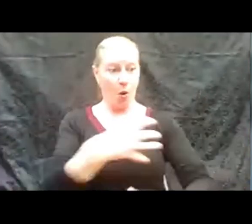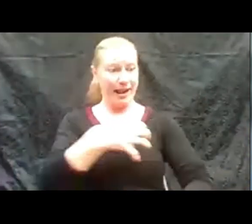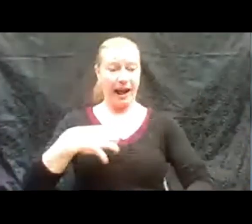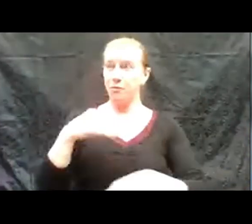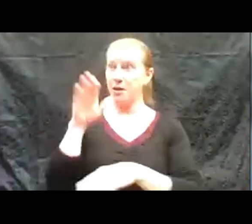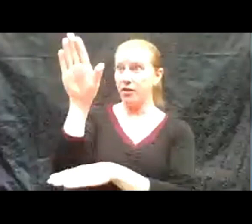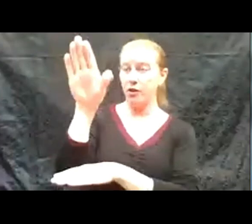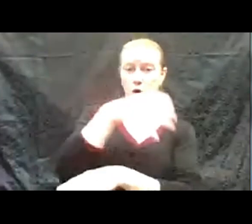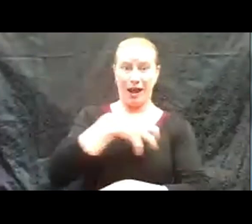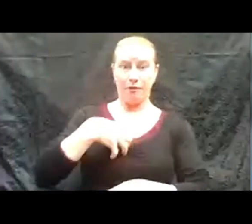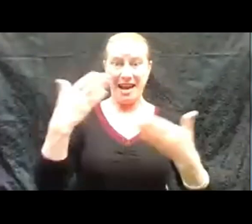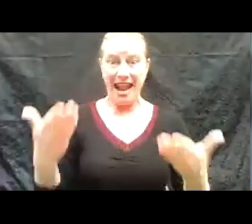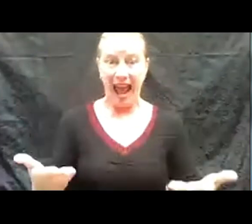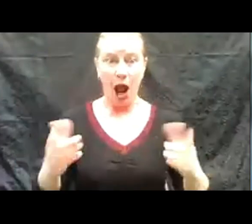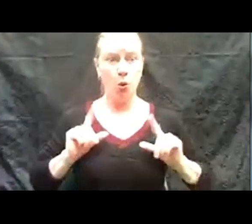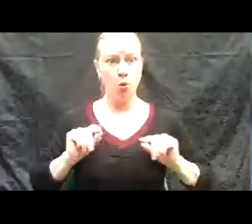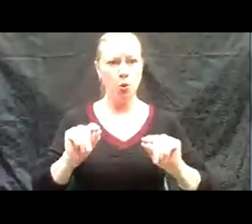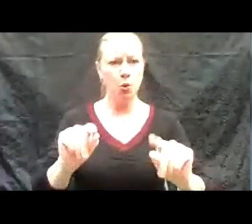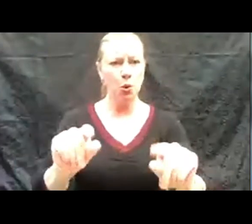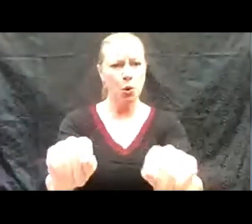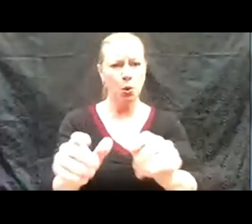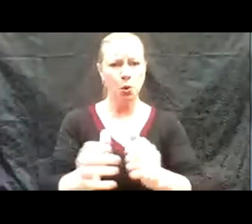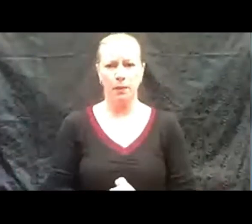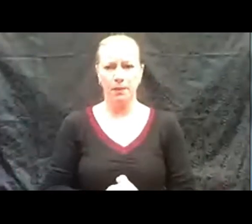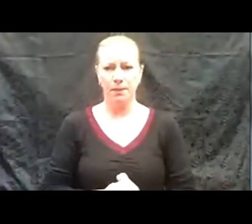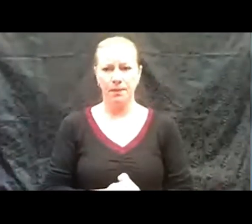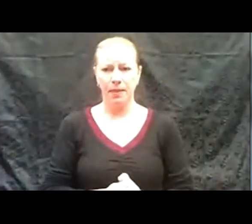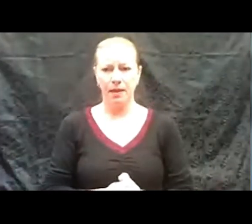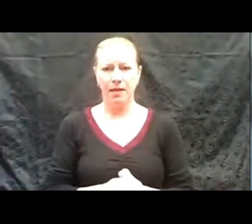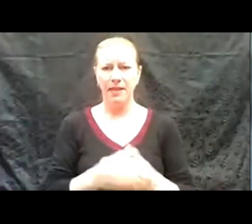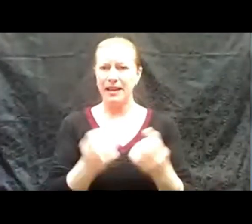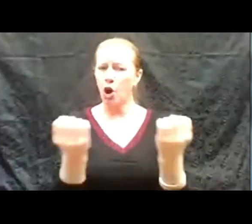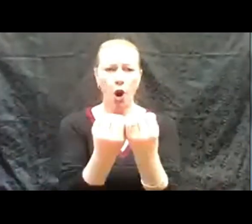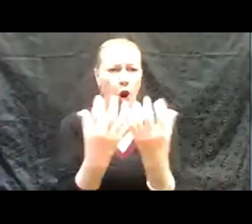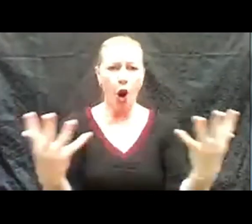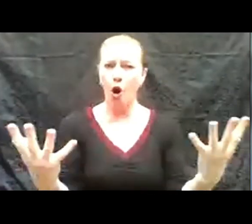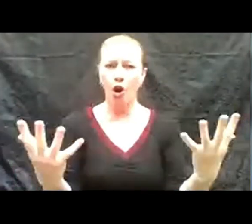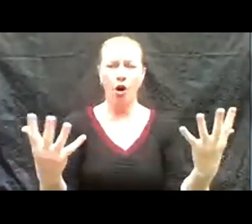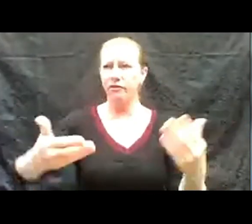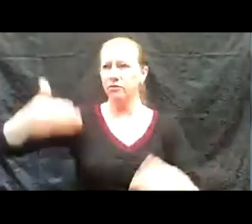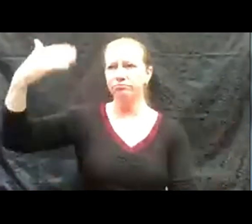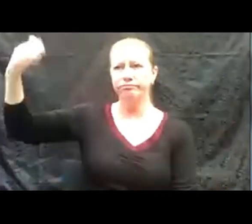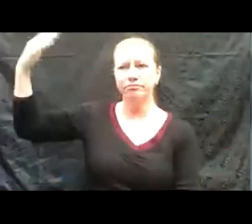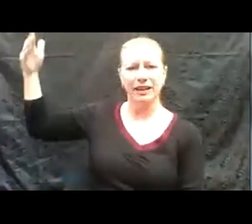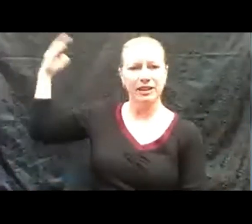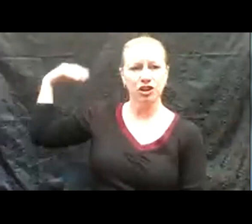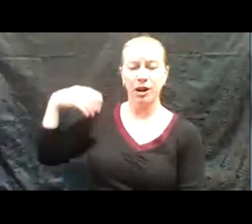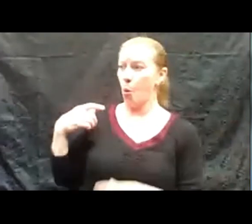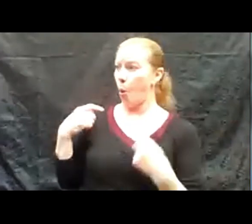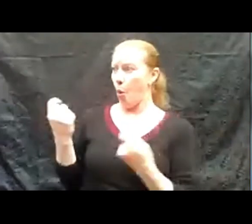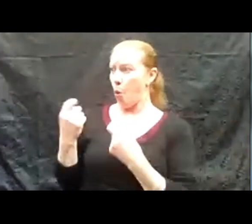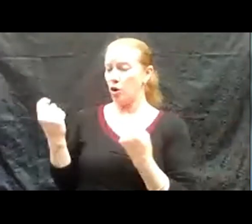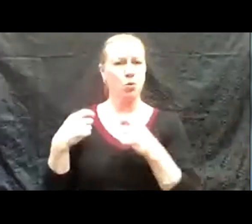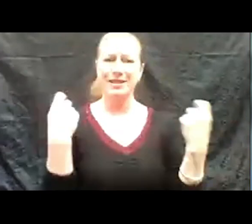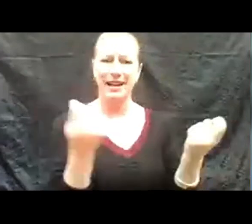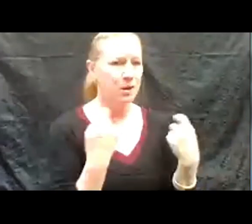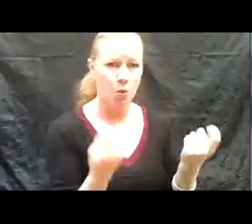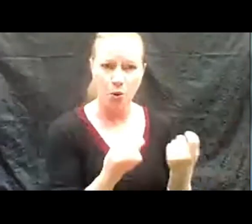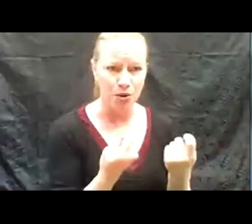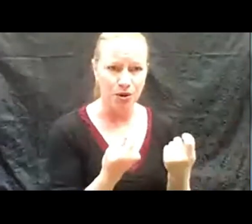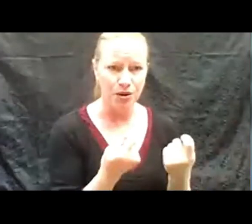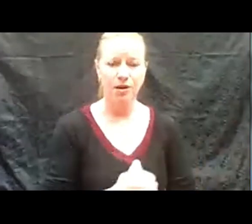government now doing it? It wasn't, there's a lot of track record about what works and what doesn't. And I totally